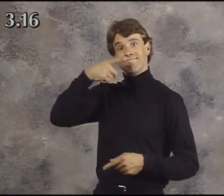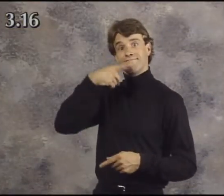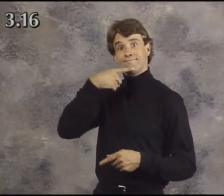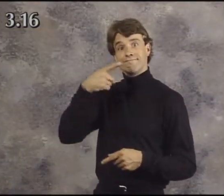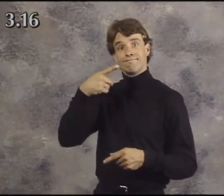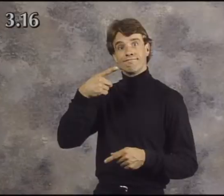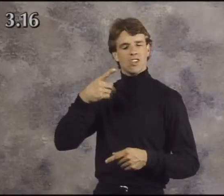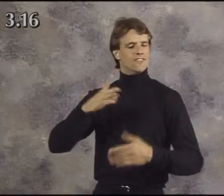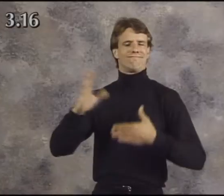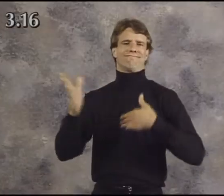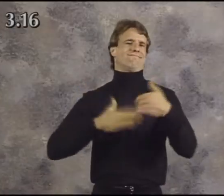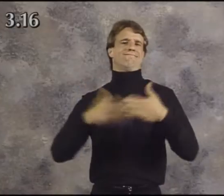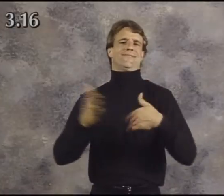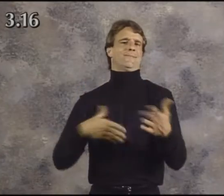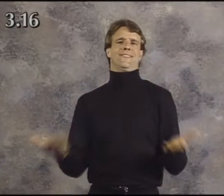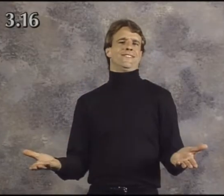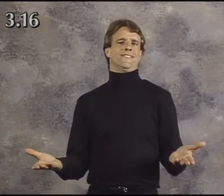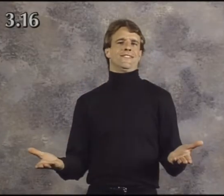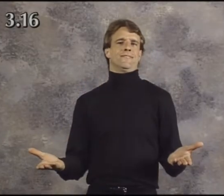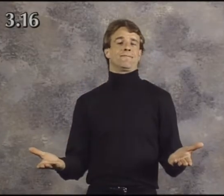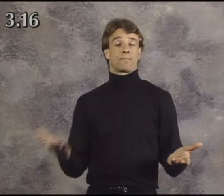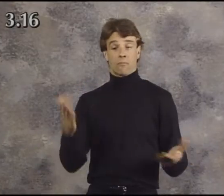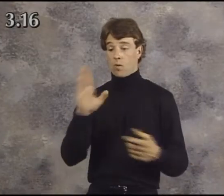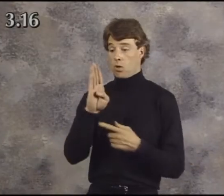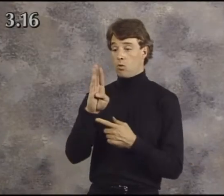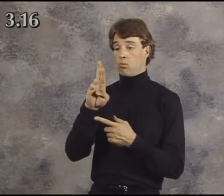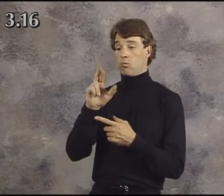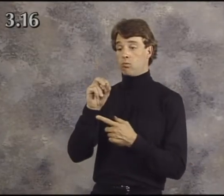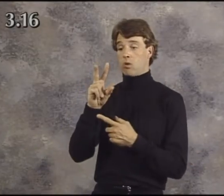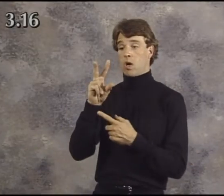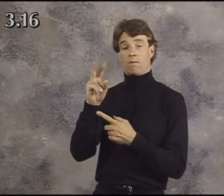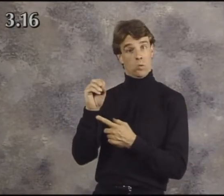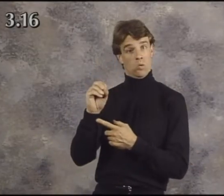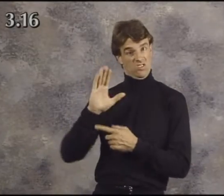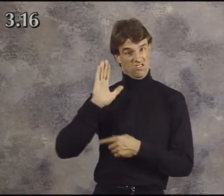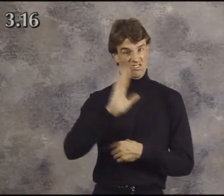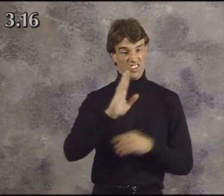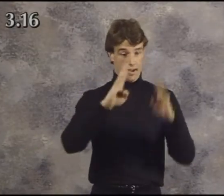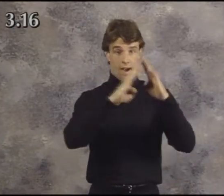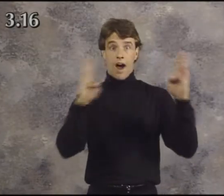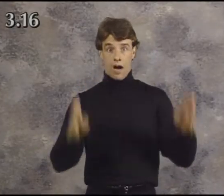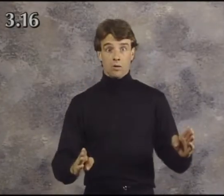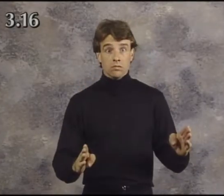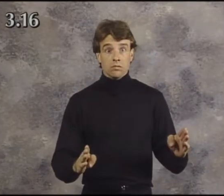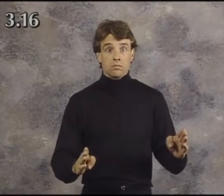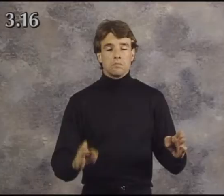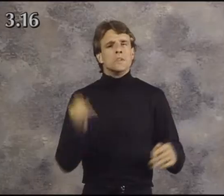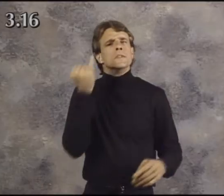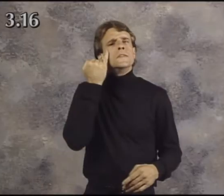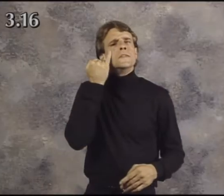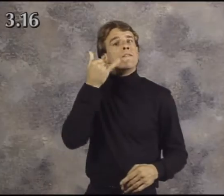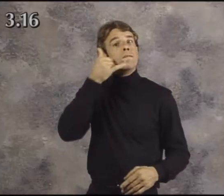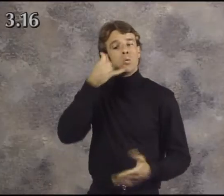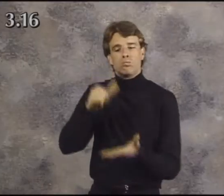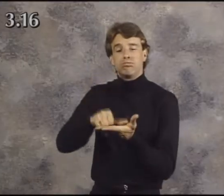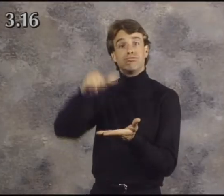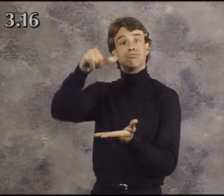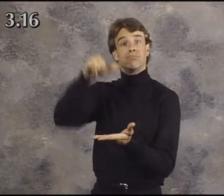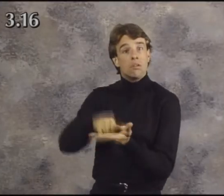It doesn't matter that the mother is hearing. The Bravo's family home is visually